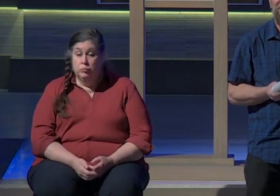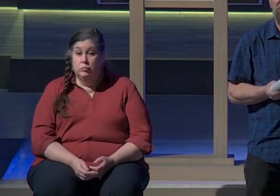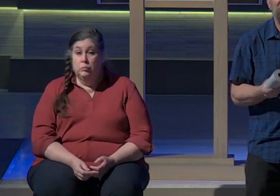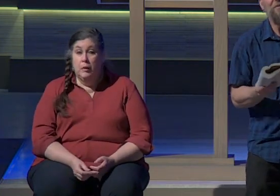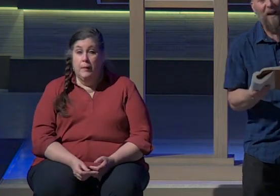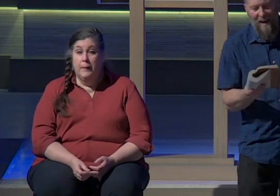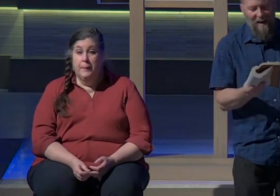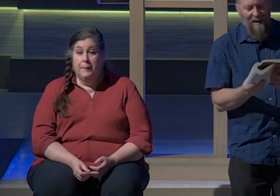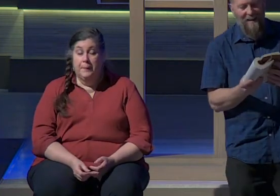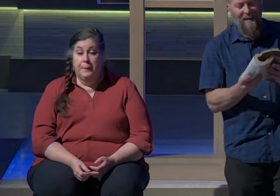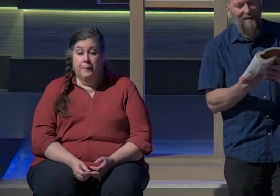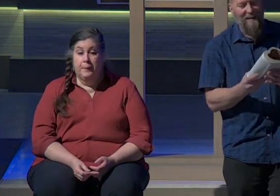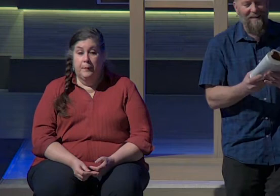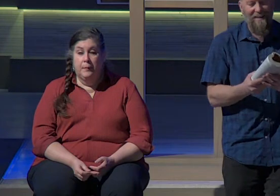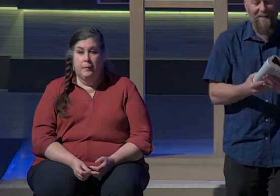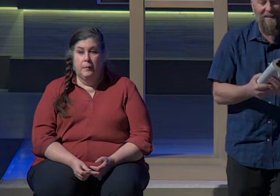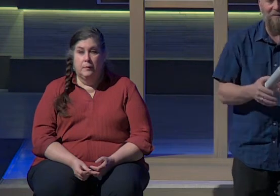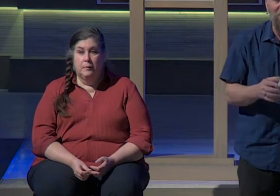So